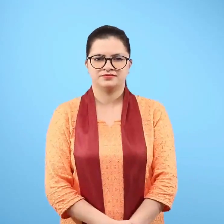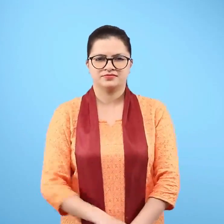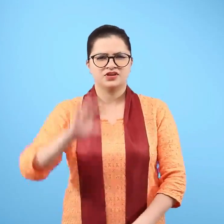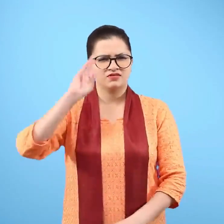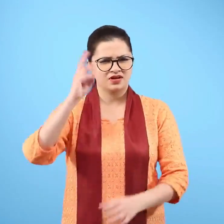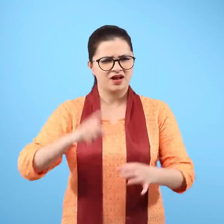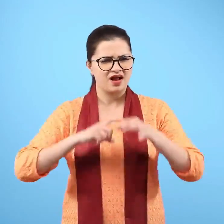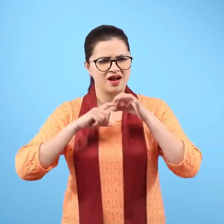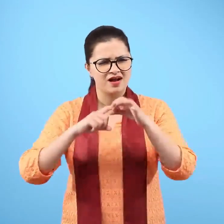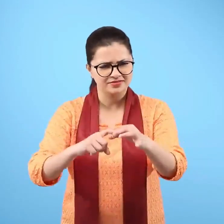4.